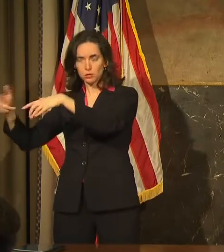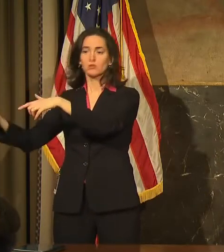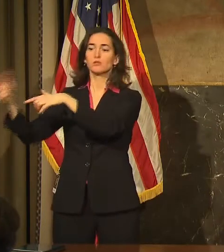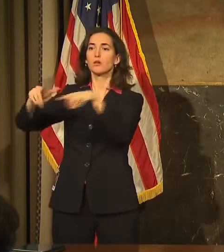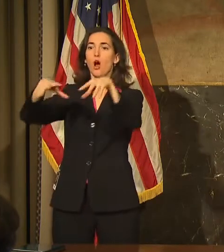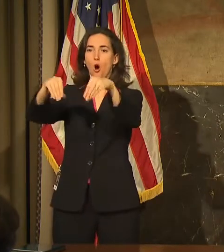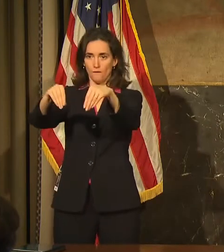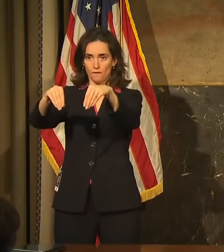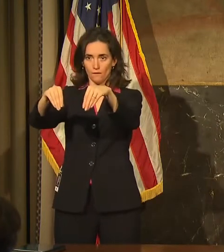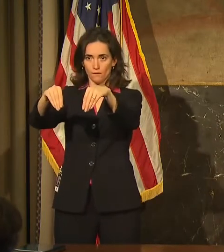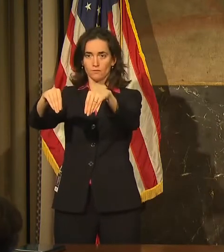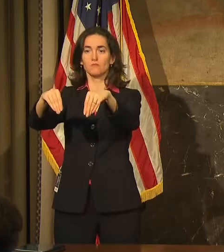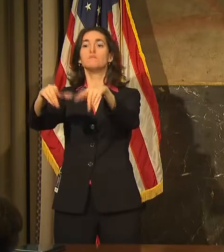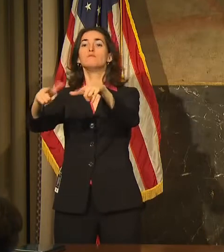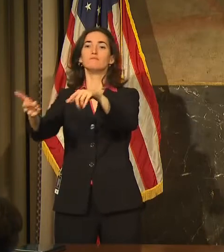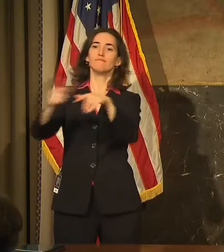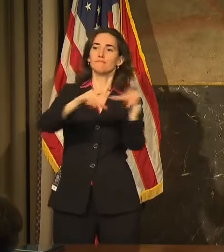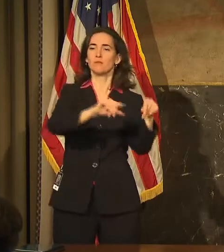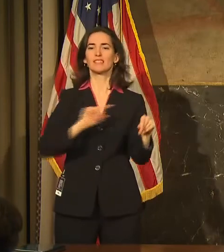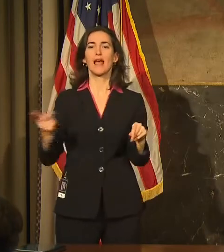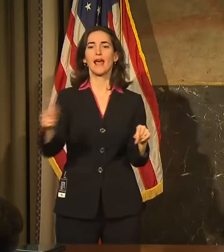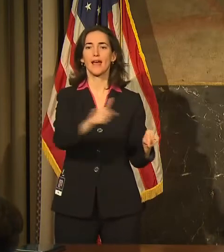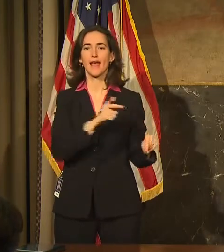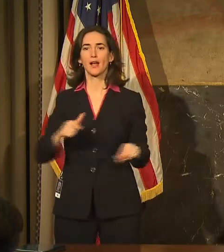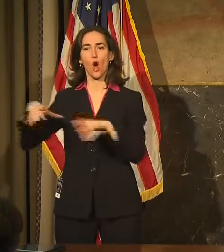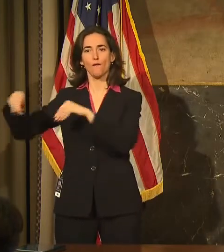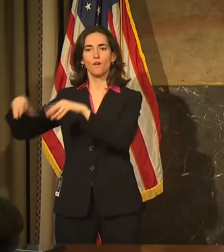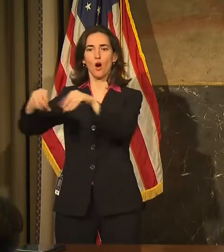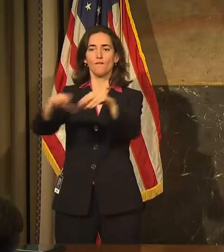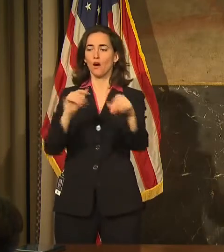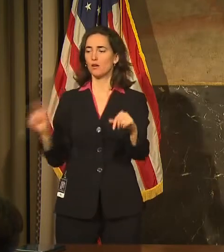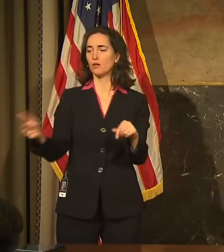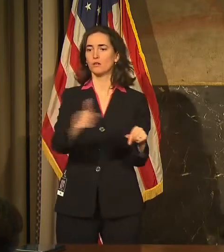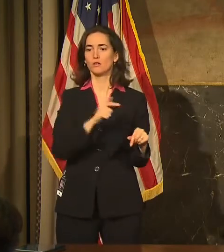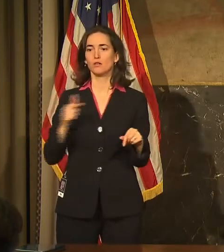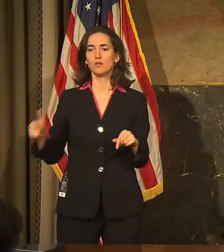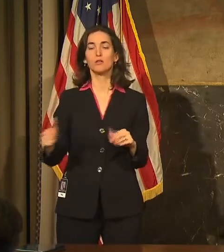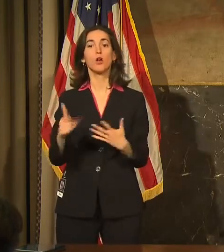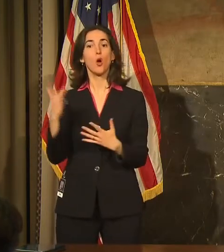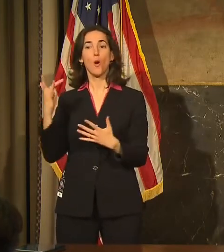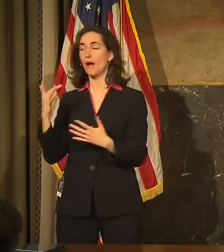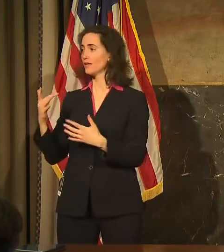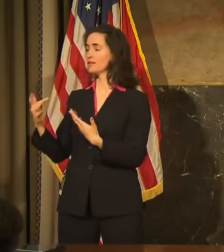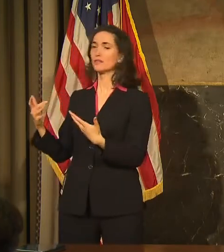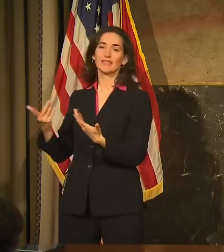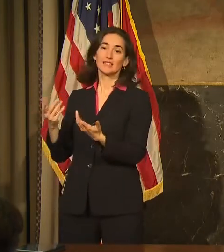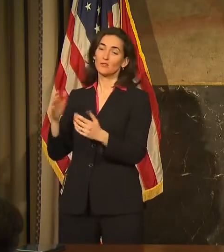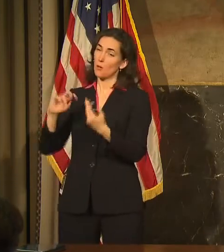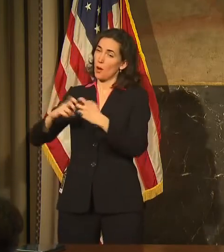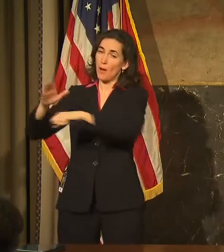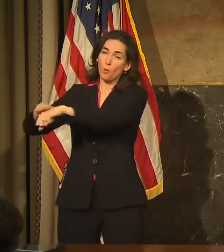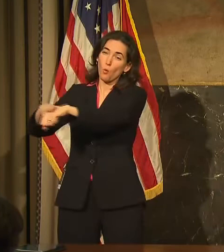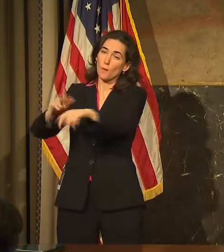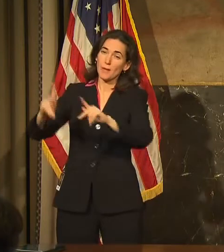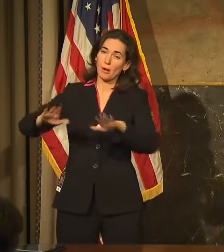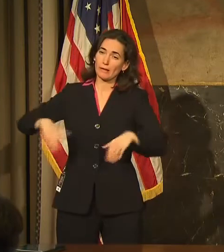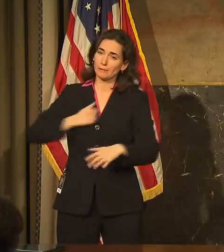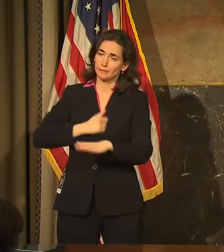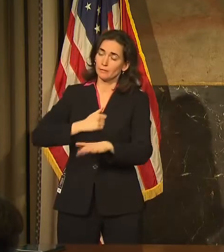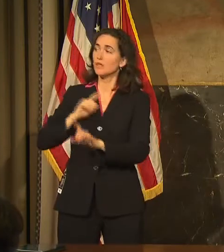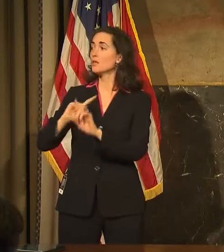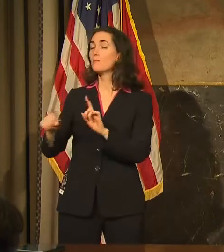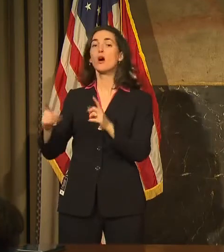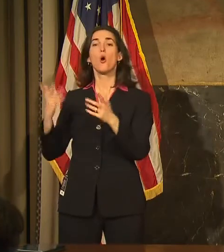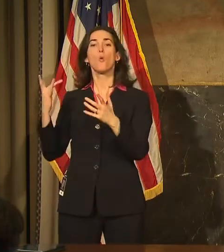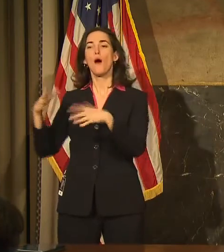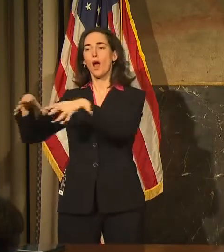end of the day, those actions were taken in order to prevent the possibility of a catastrophic failure of the grid which would